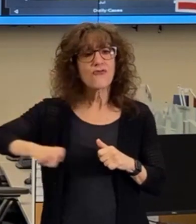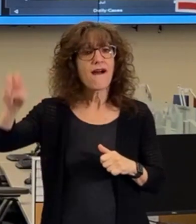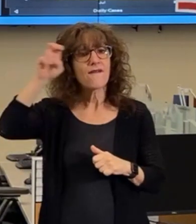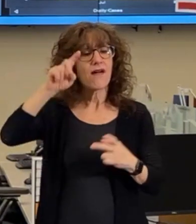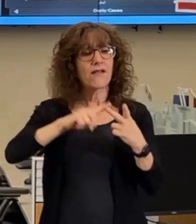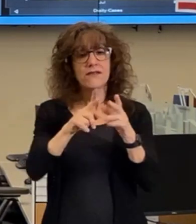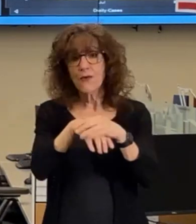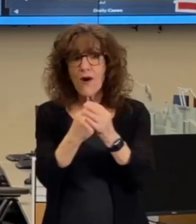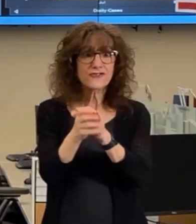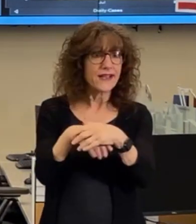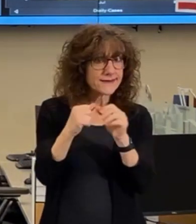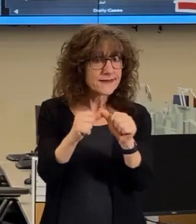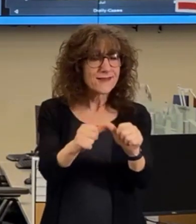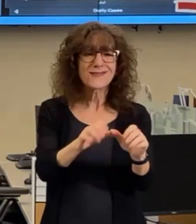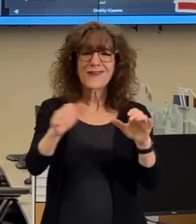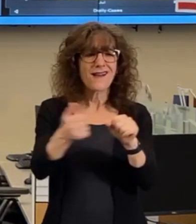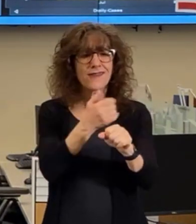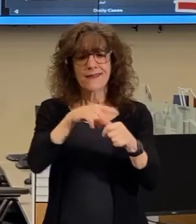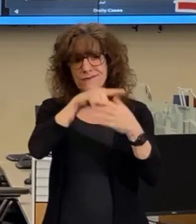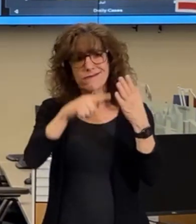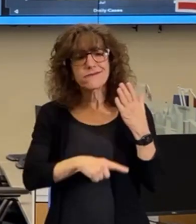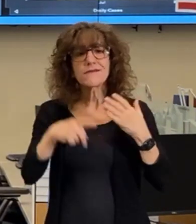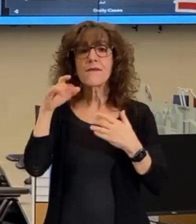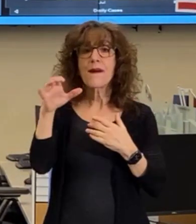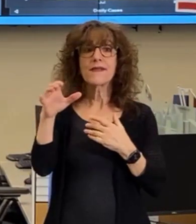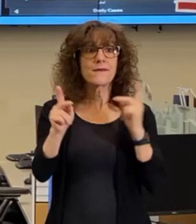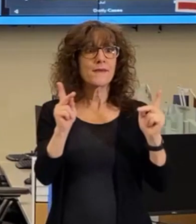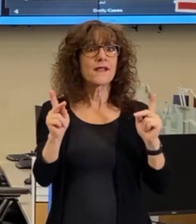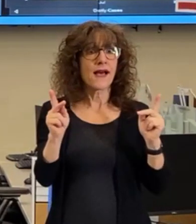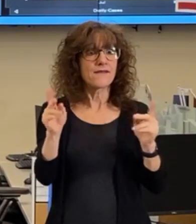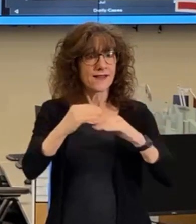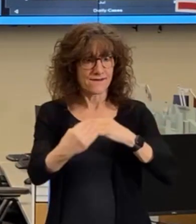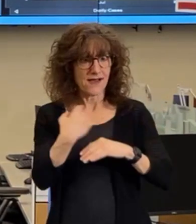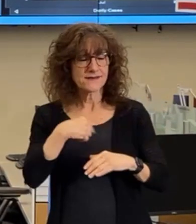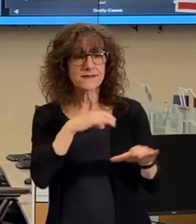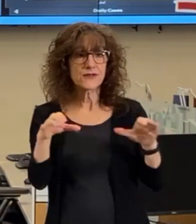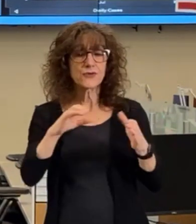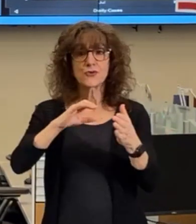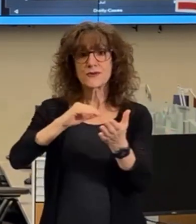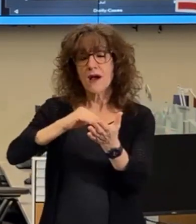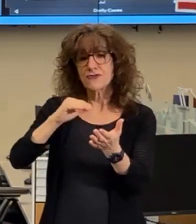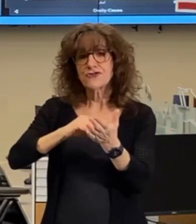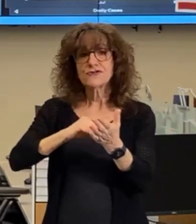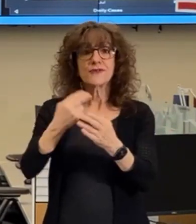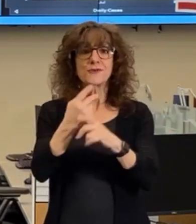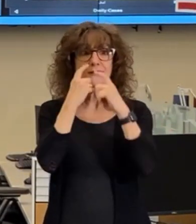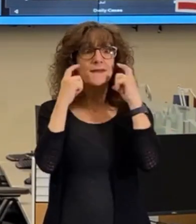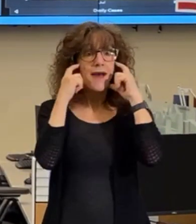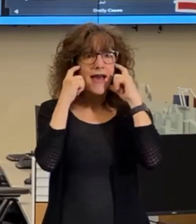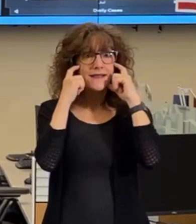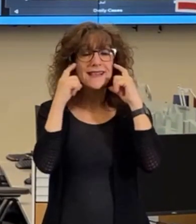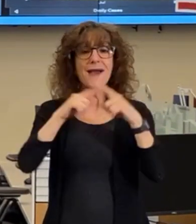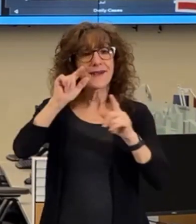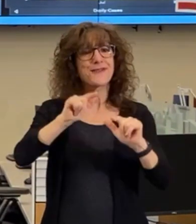to wash your hands. Do all the things that our public officials have advised us, the medical officials, to wear your mask. And when